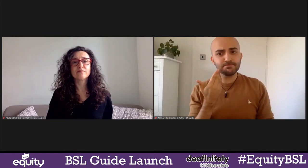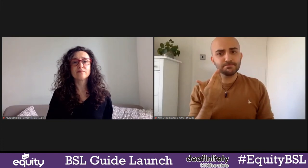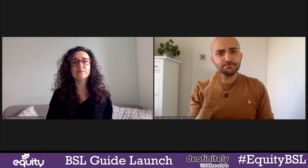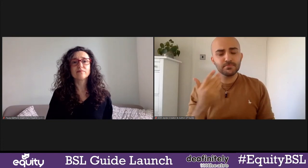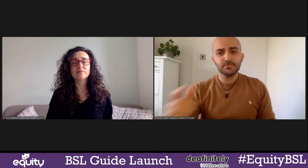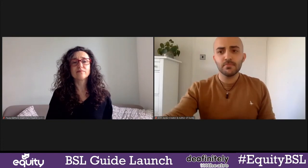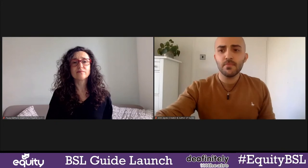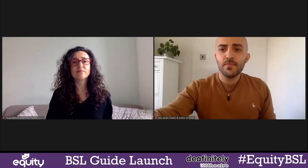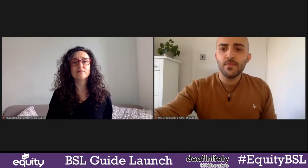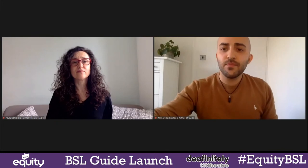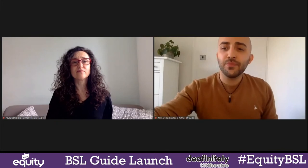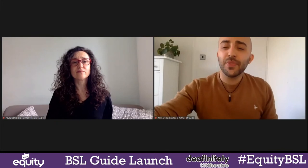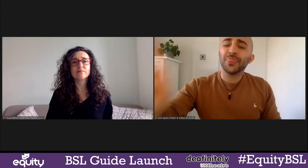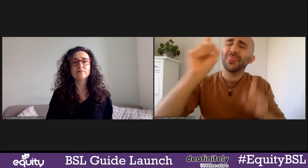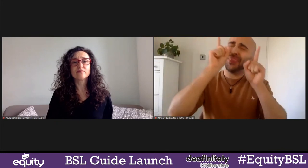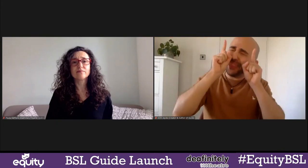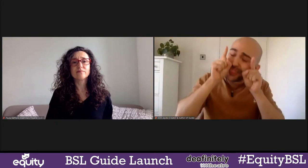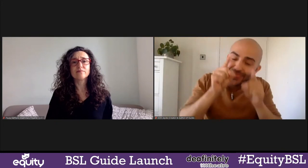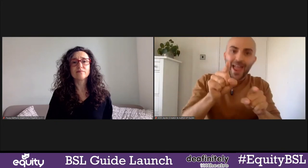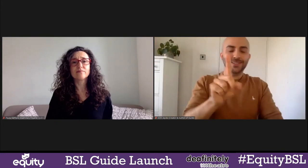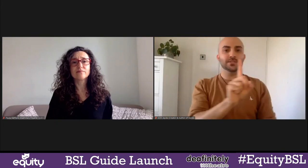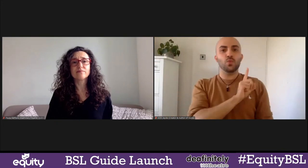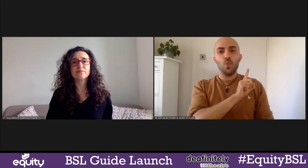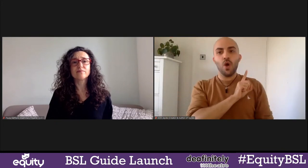doesn't happen in England.